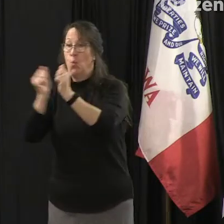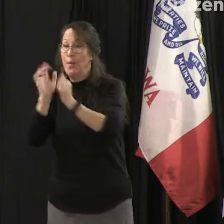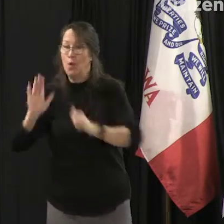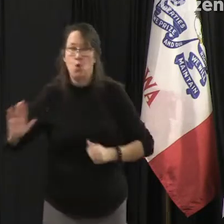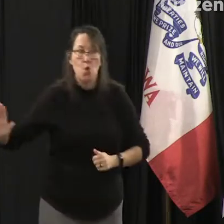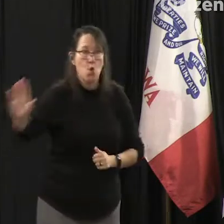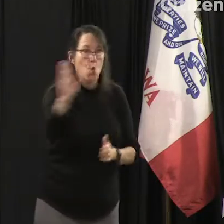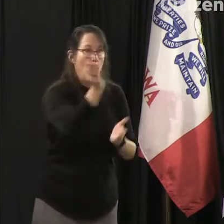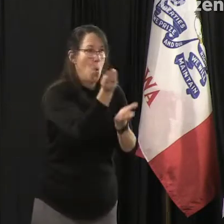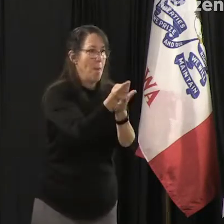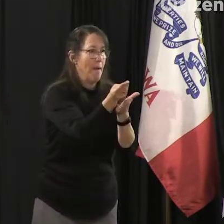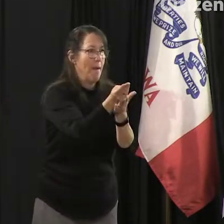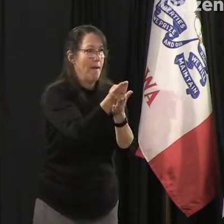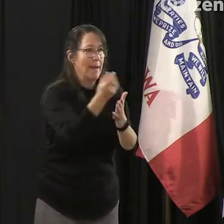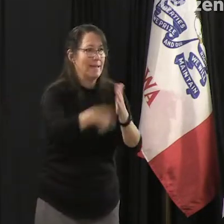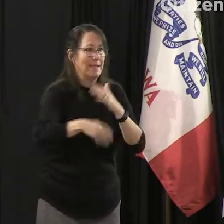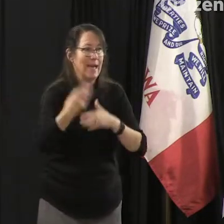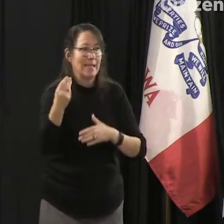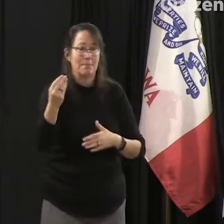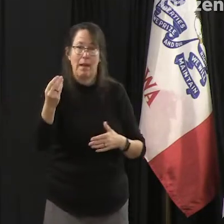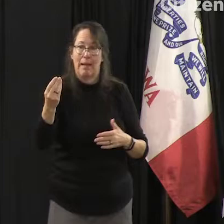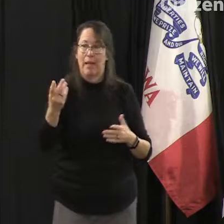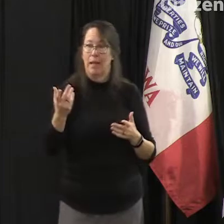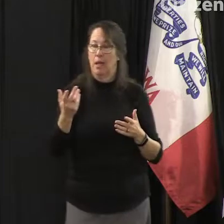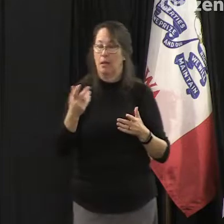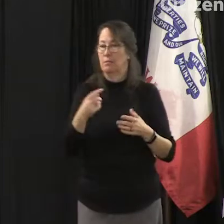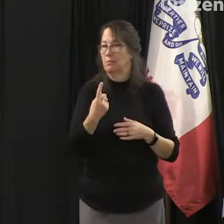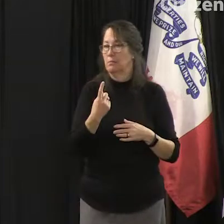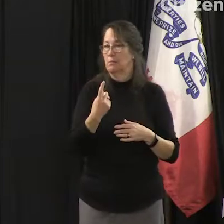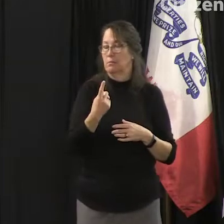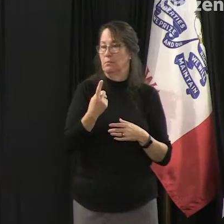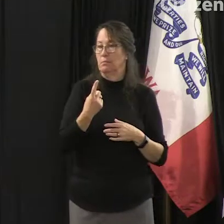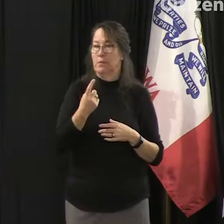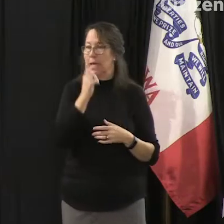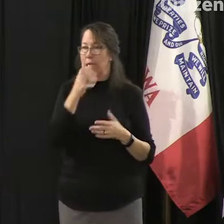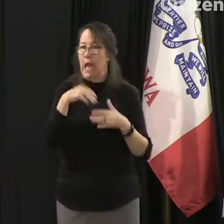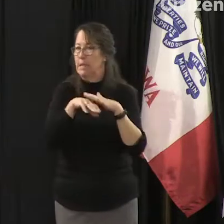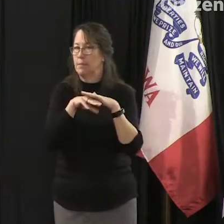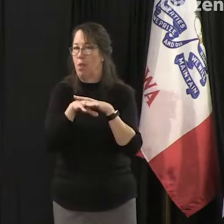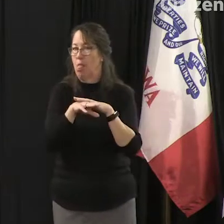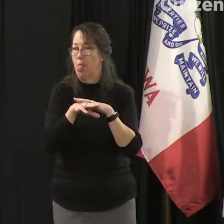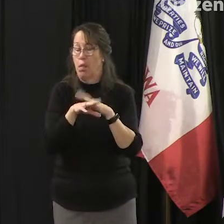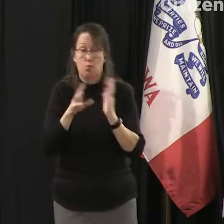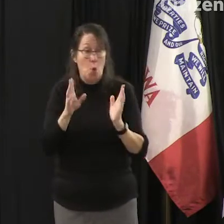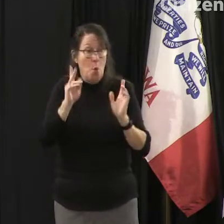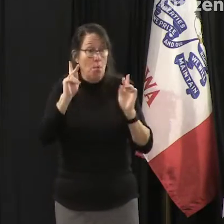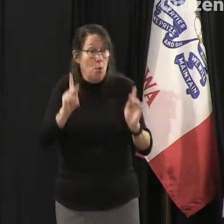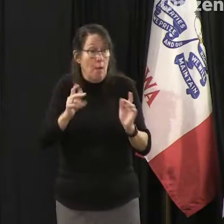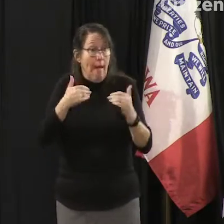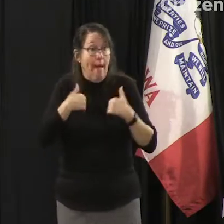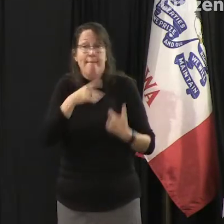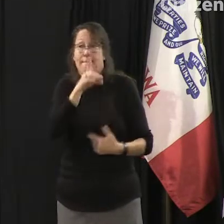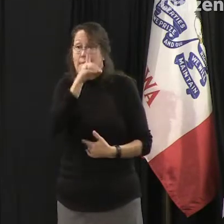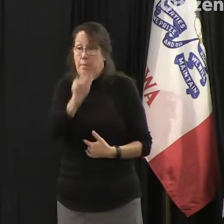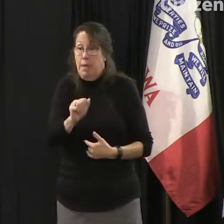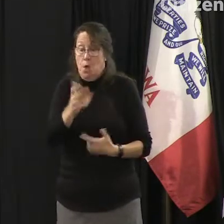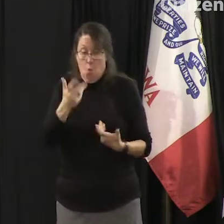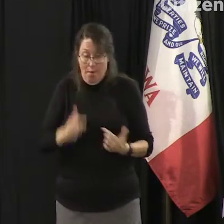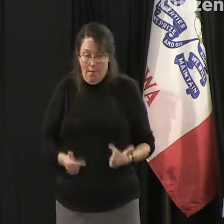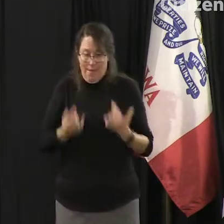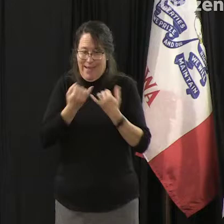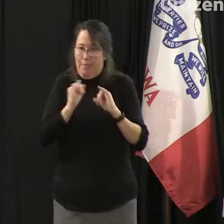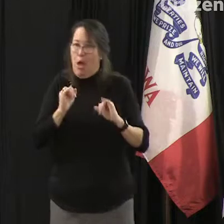money, tax money, one way or the other, that are not accessible. So if you're a person with a disability and you want